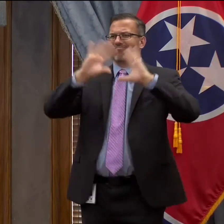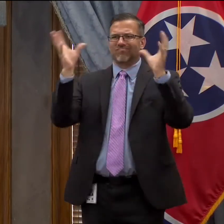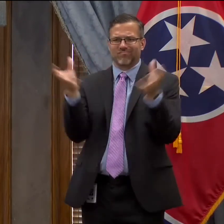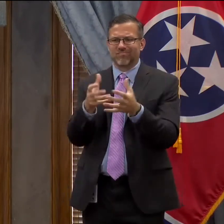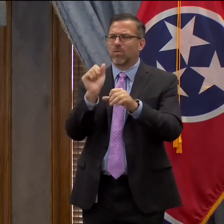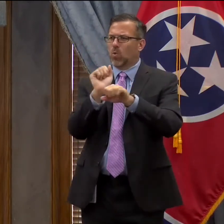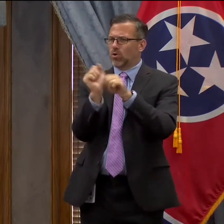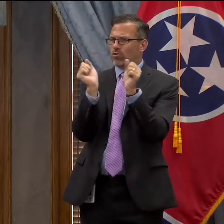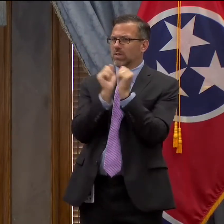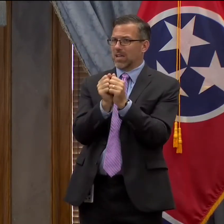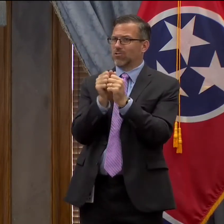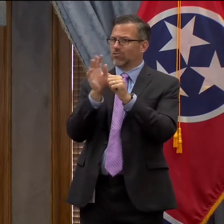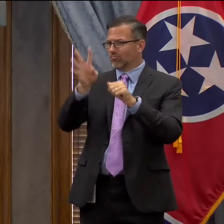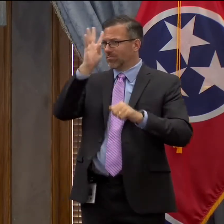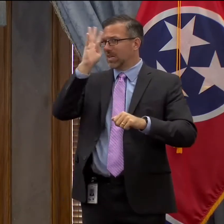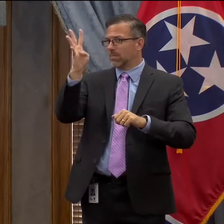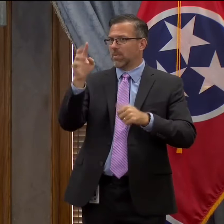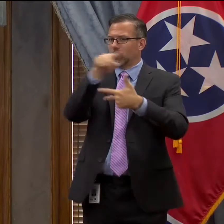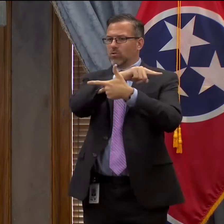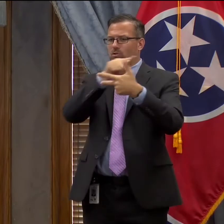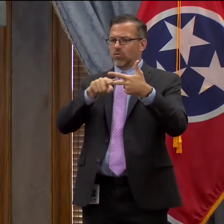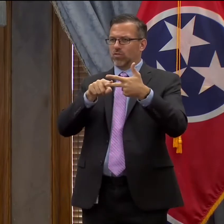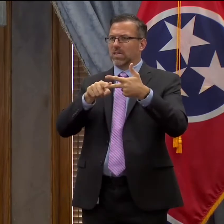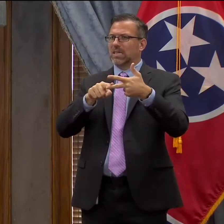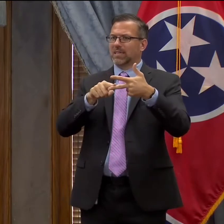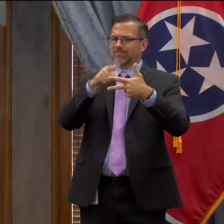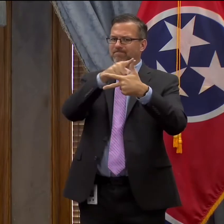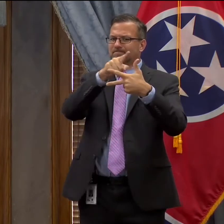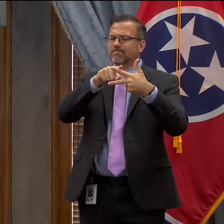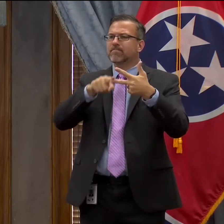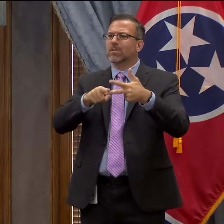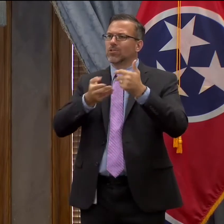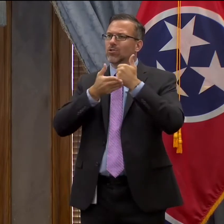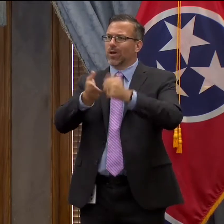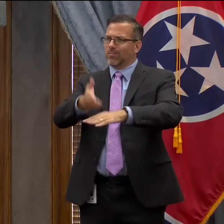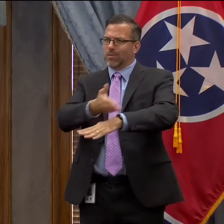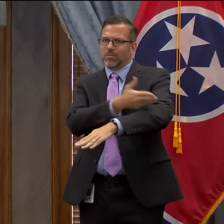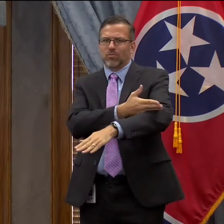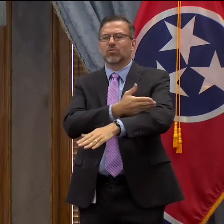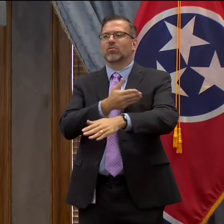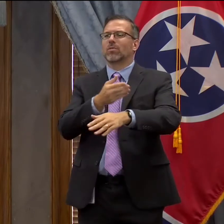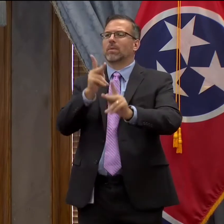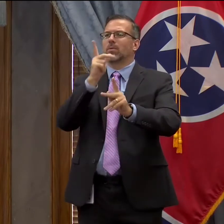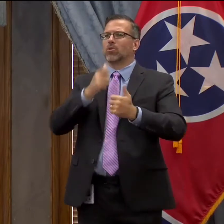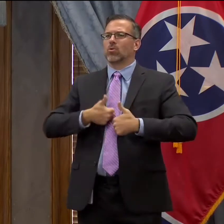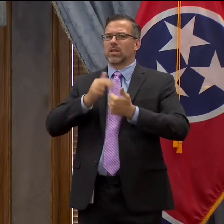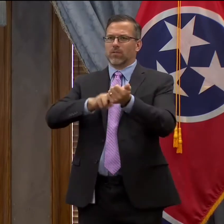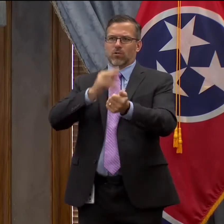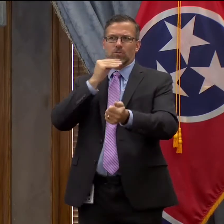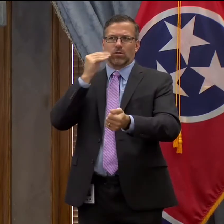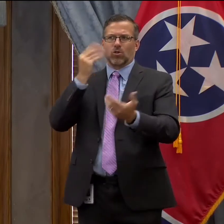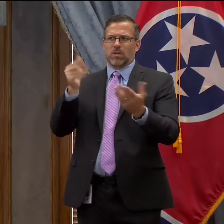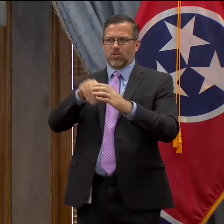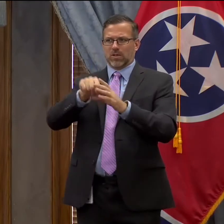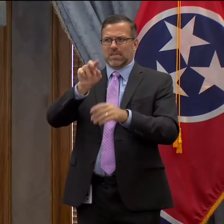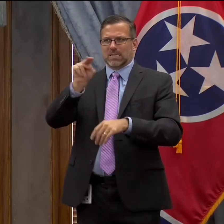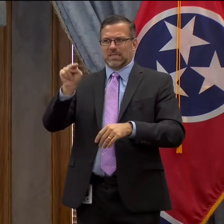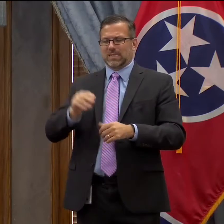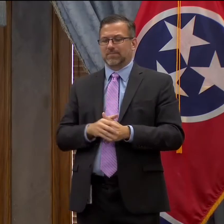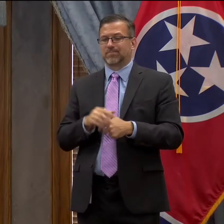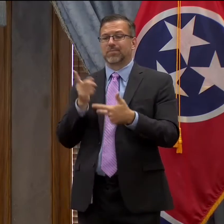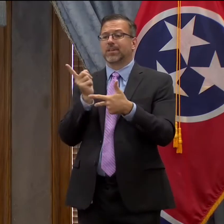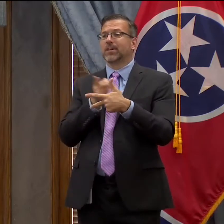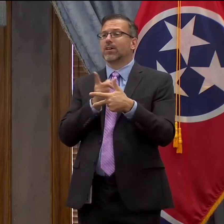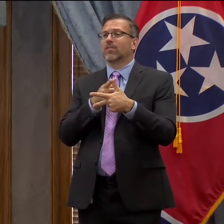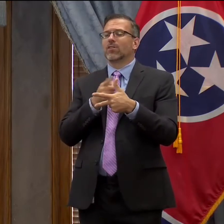three new initiatives today to enhance the well-being and quality of life for long-term care residents in our state. First,